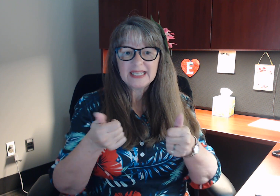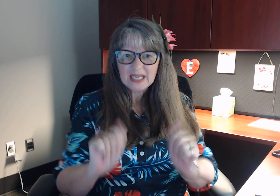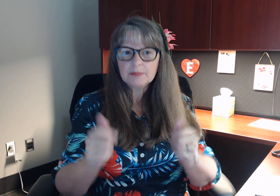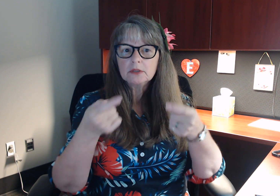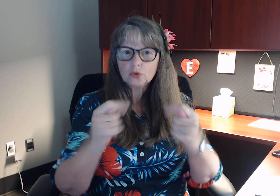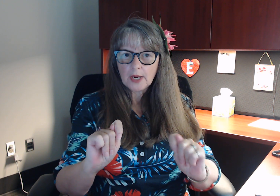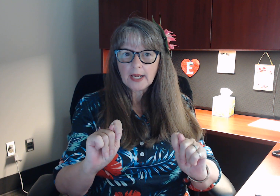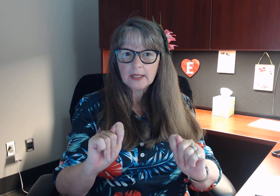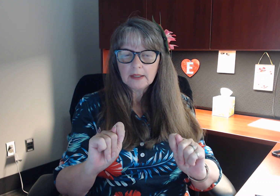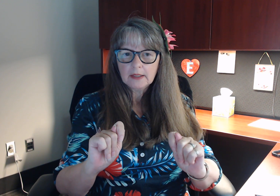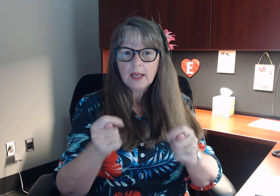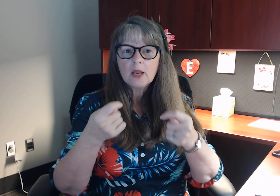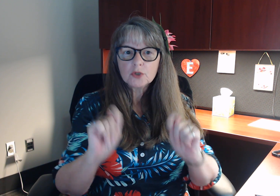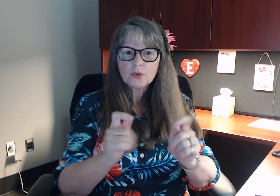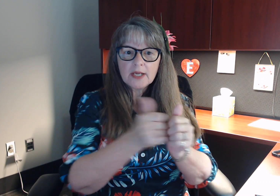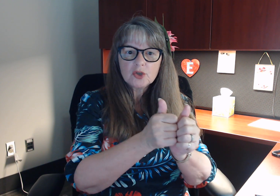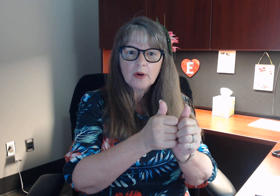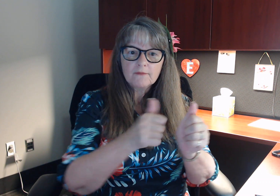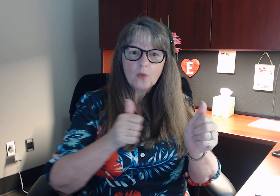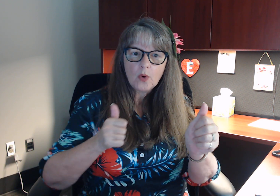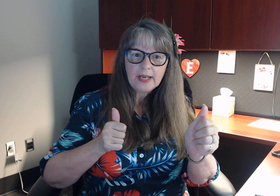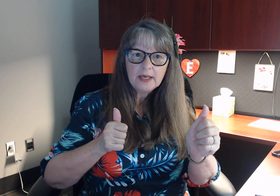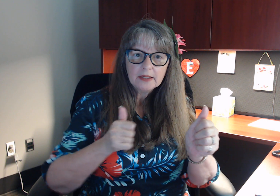attempt, try. He was trying to avoid,